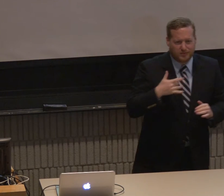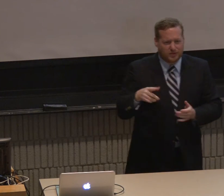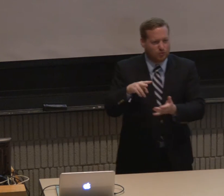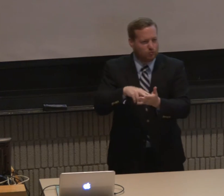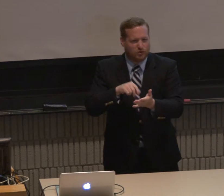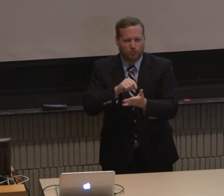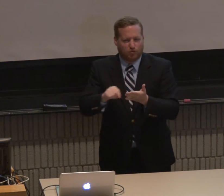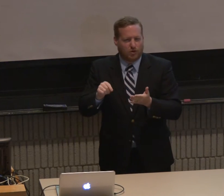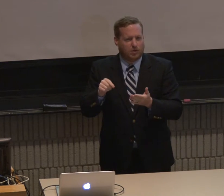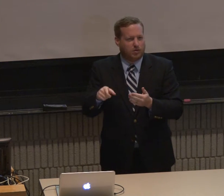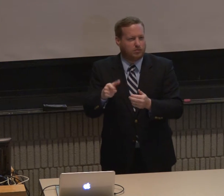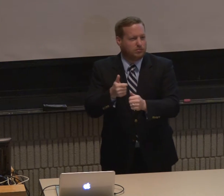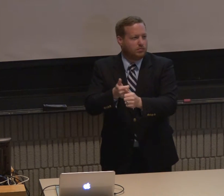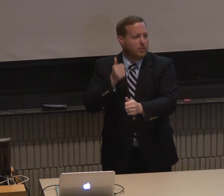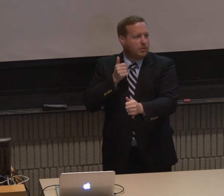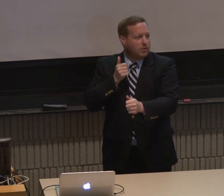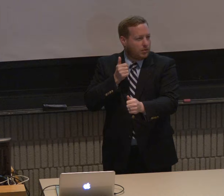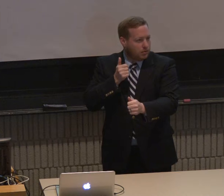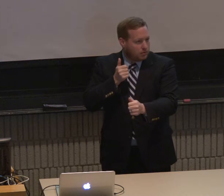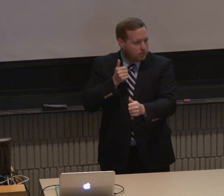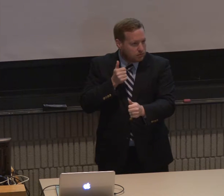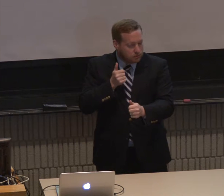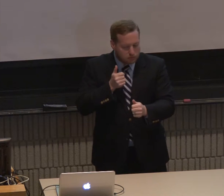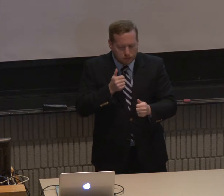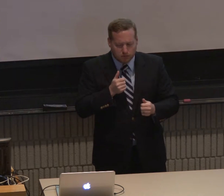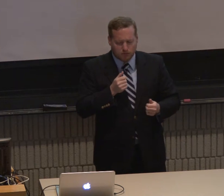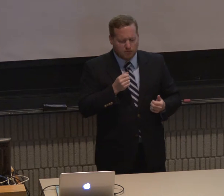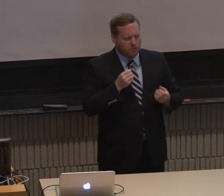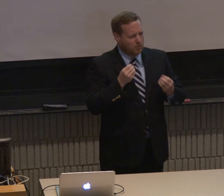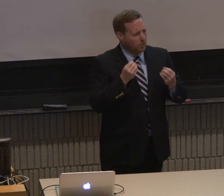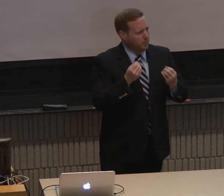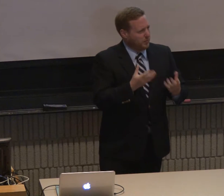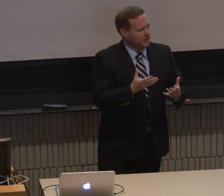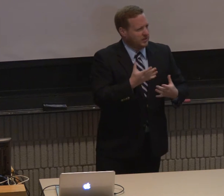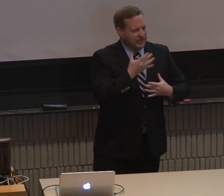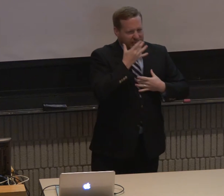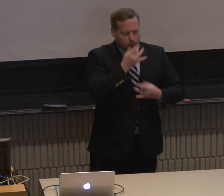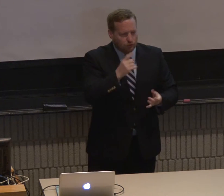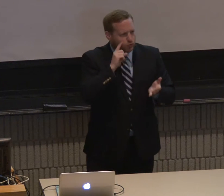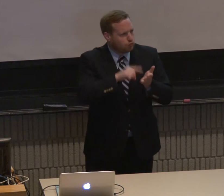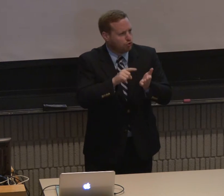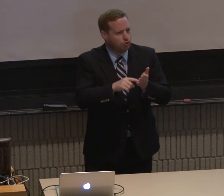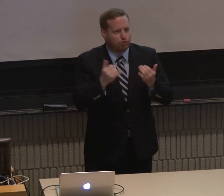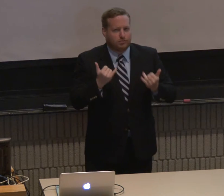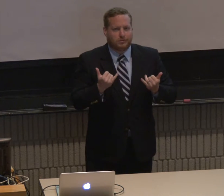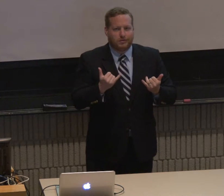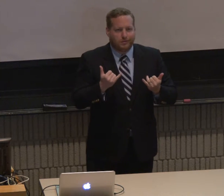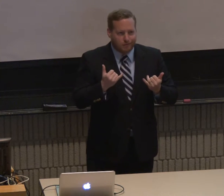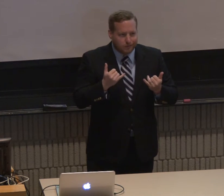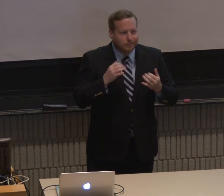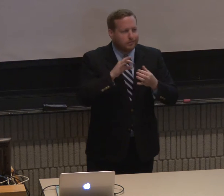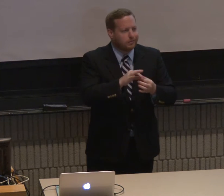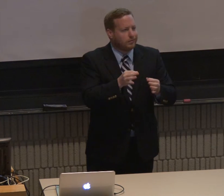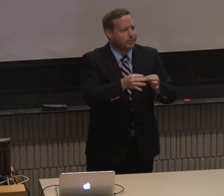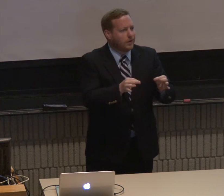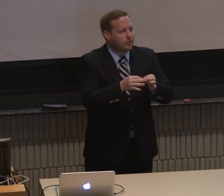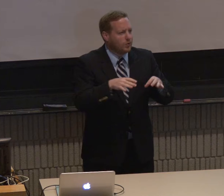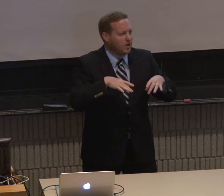to develop more fluency in written English. And the opposite is also true. So it's very